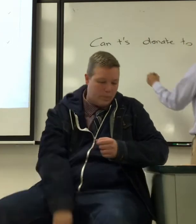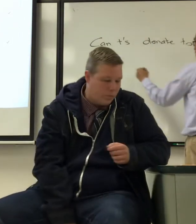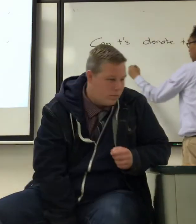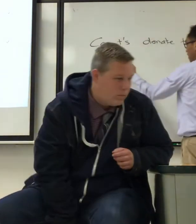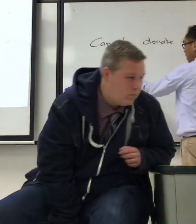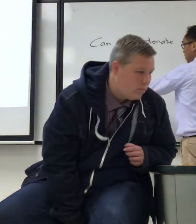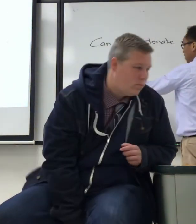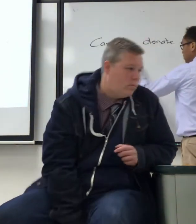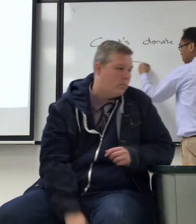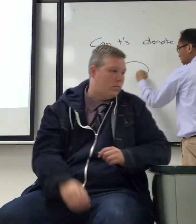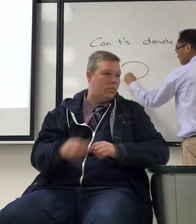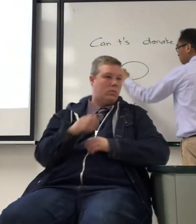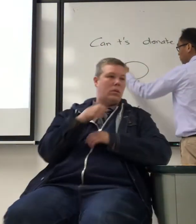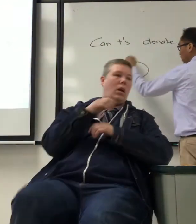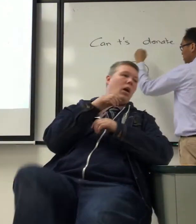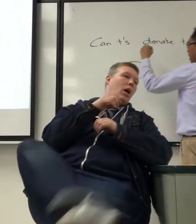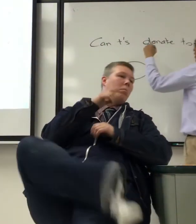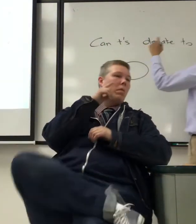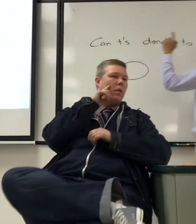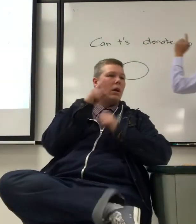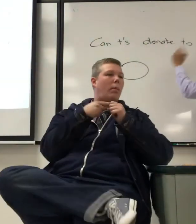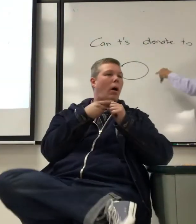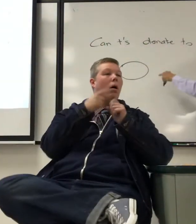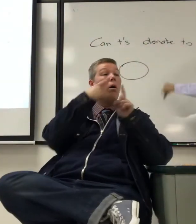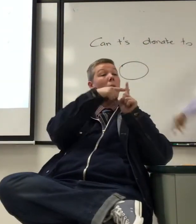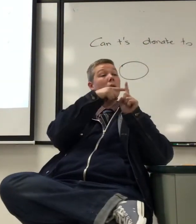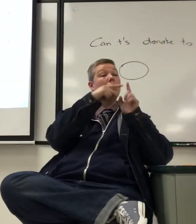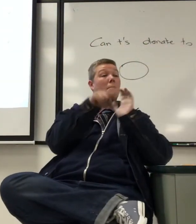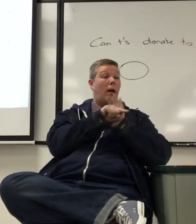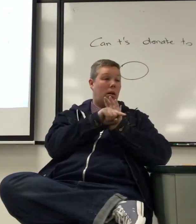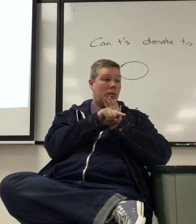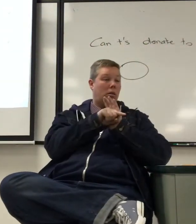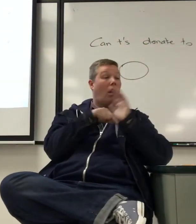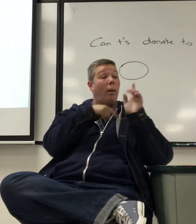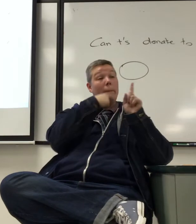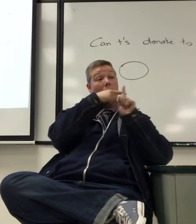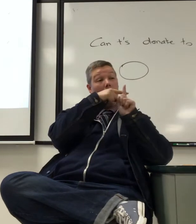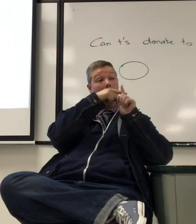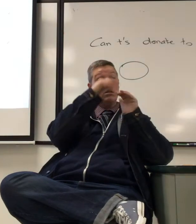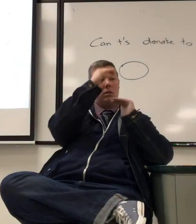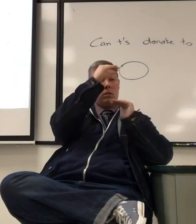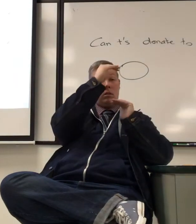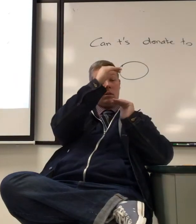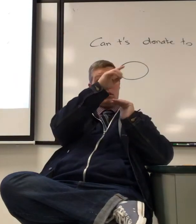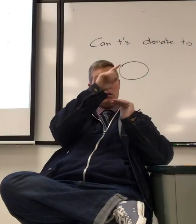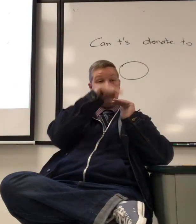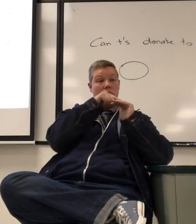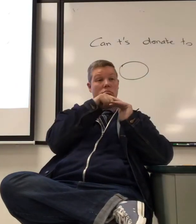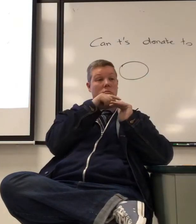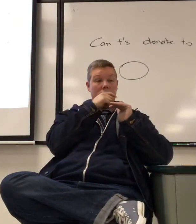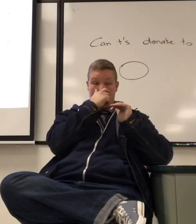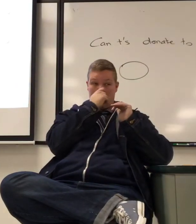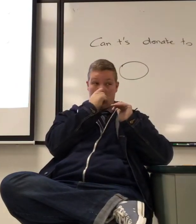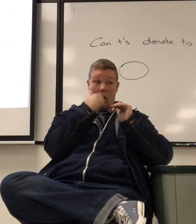Not even considering the A, B, just consider the plus minus. If you're plus, what do you got?